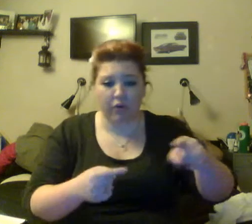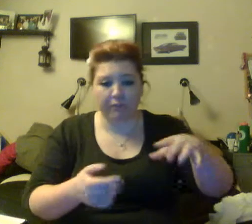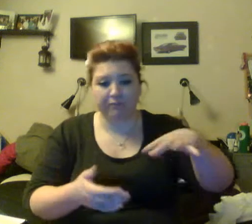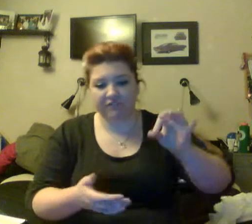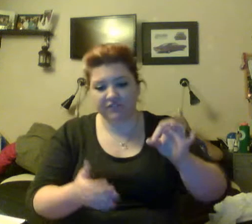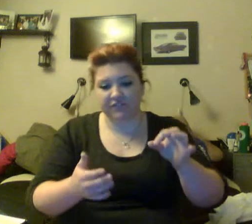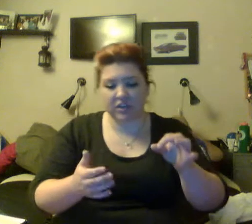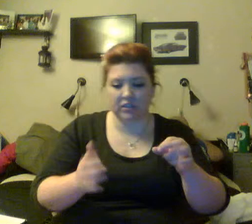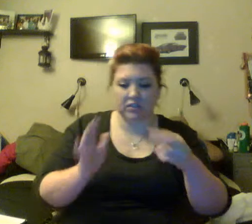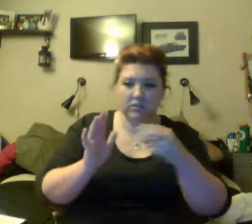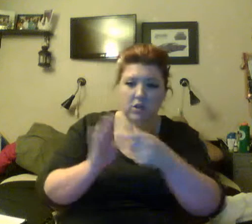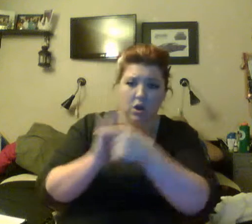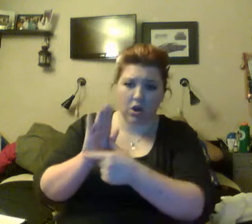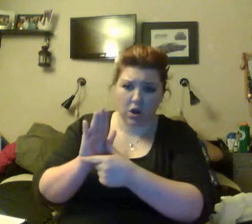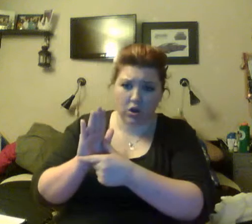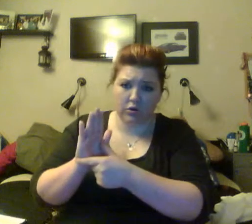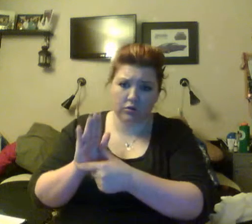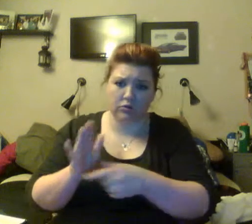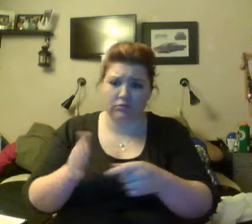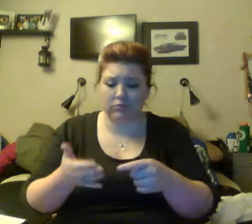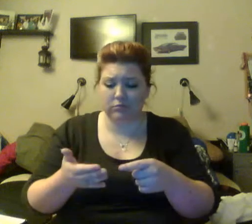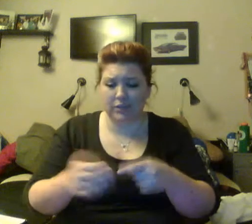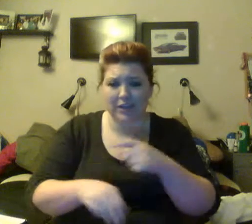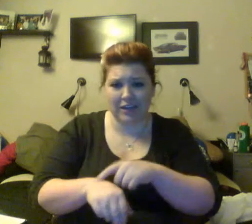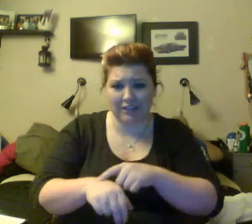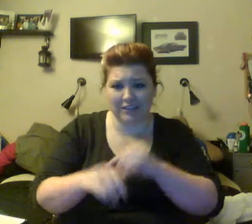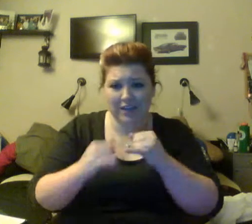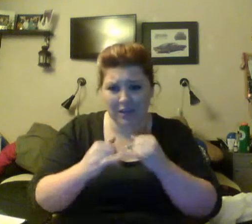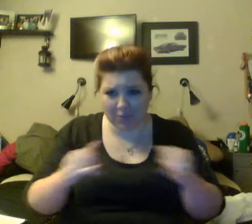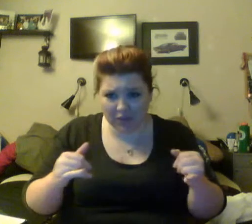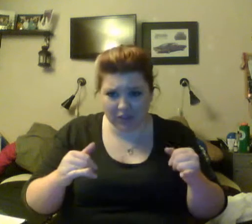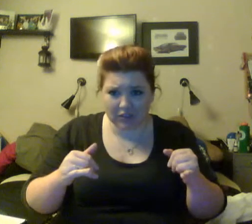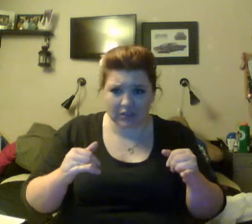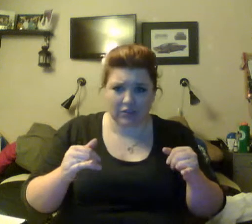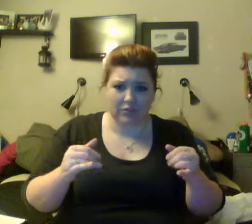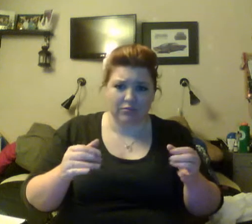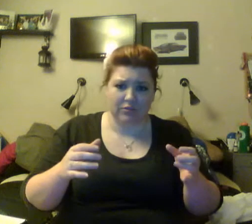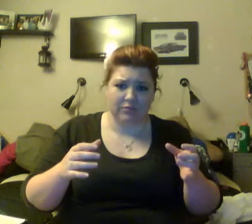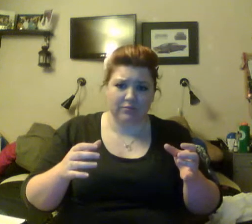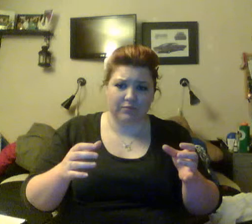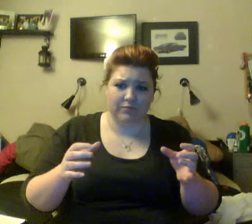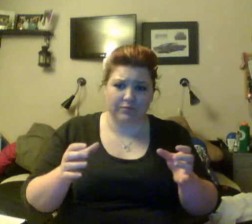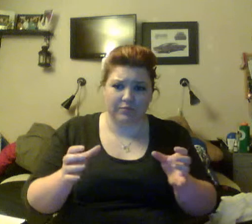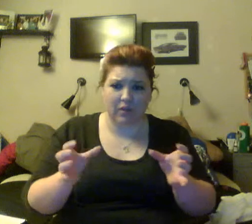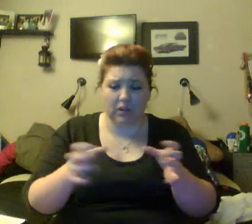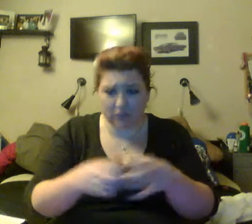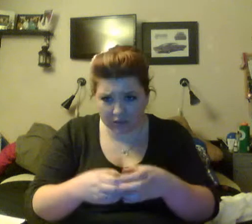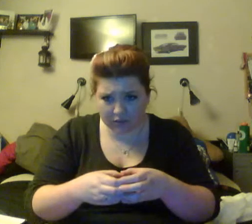any number of things. It could be a timeline, it could be clustering. It depends on what the pattern of organization was in that reading that they were doing,